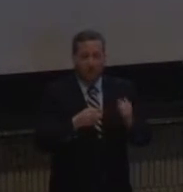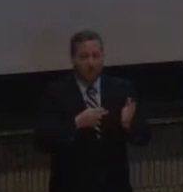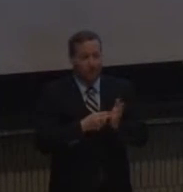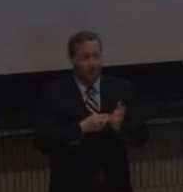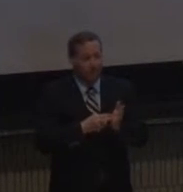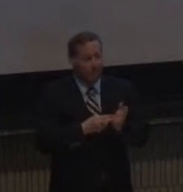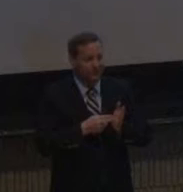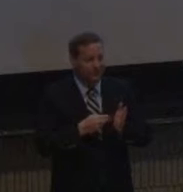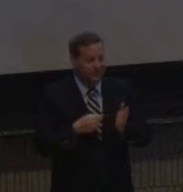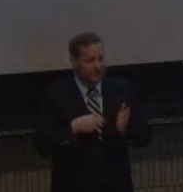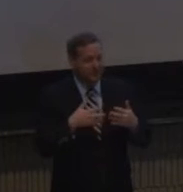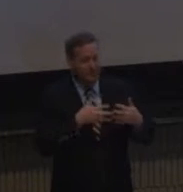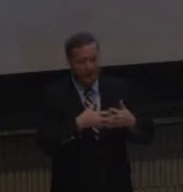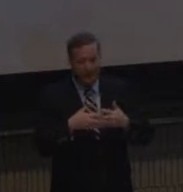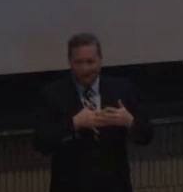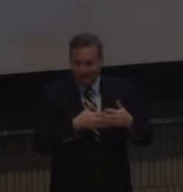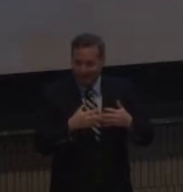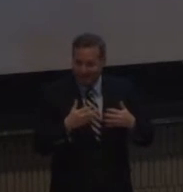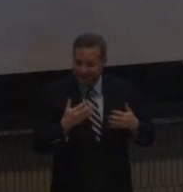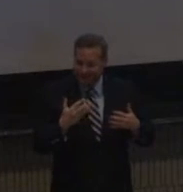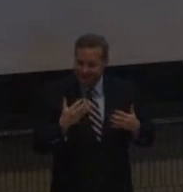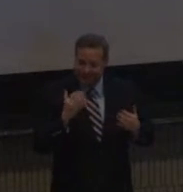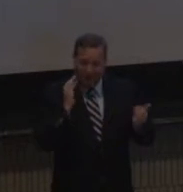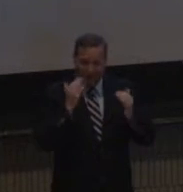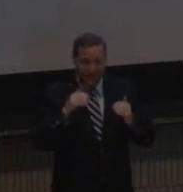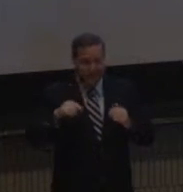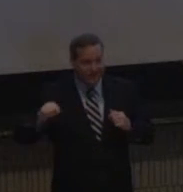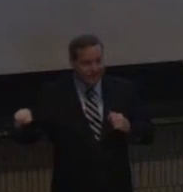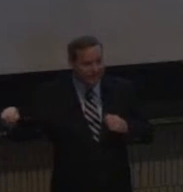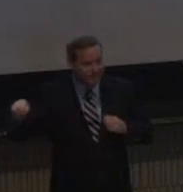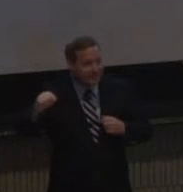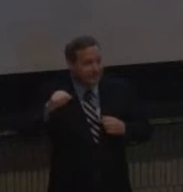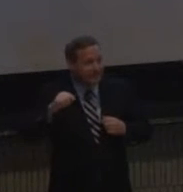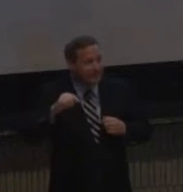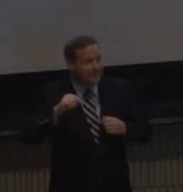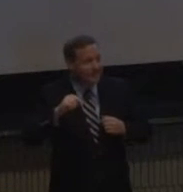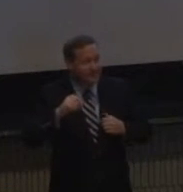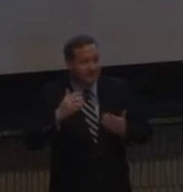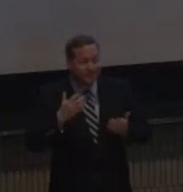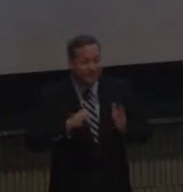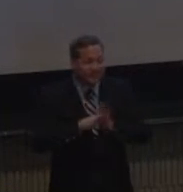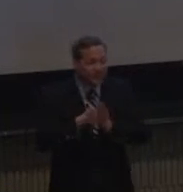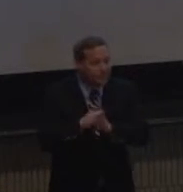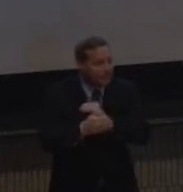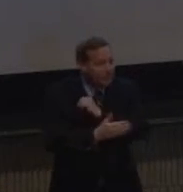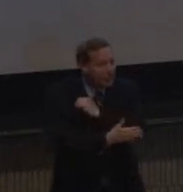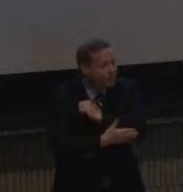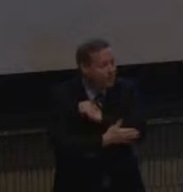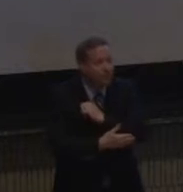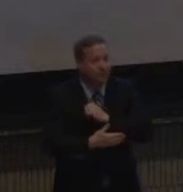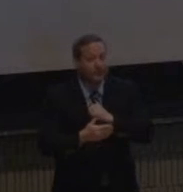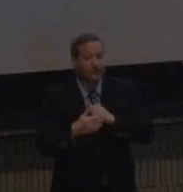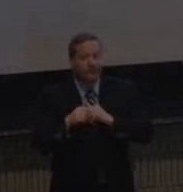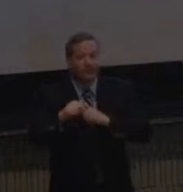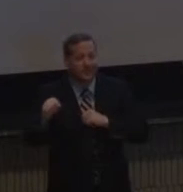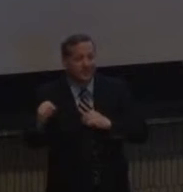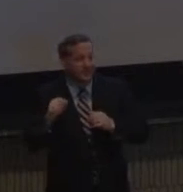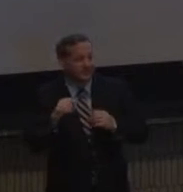bring up here today. Some of this is heavy stuff, I know, when we're talking about oppression and struggles. But